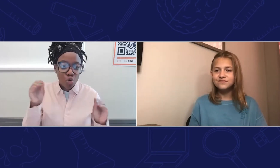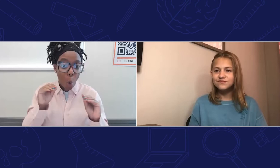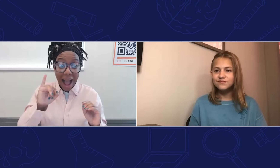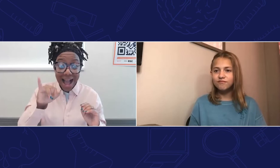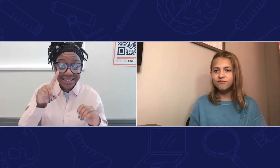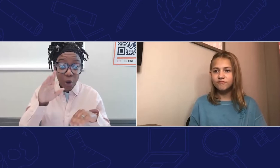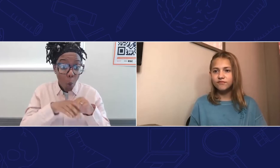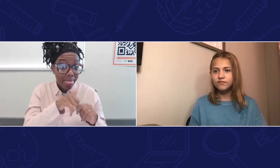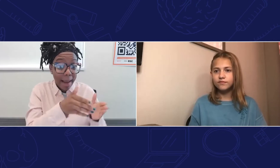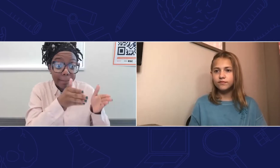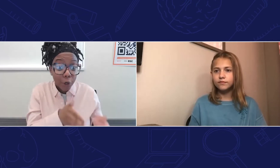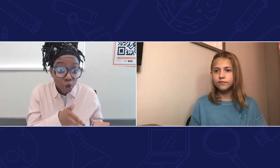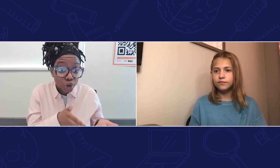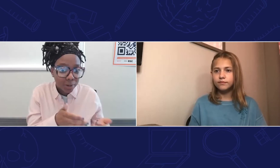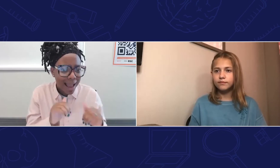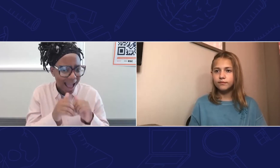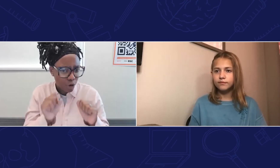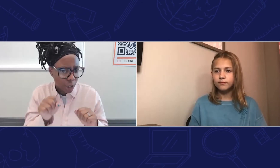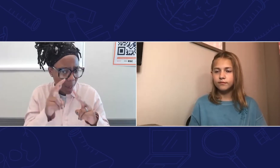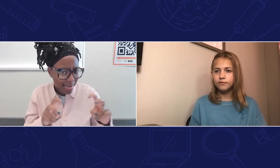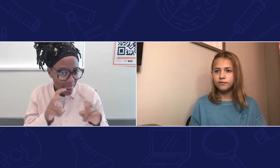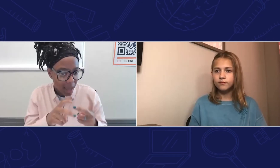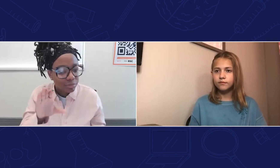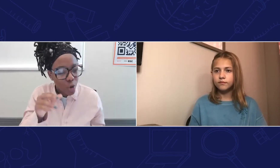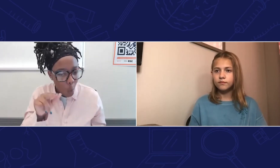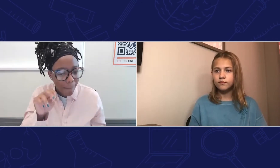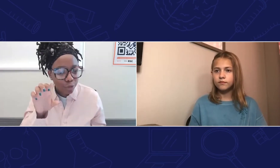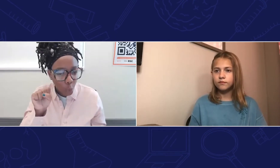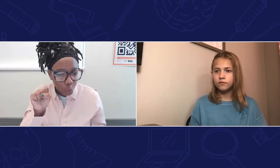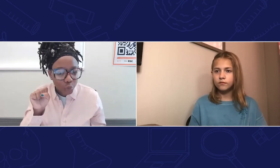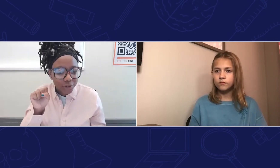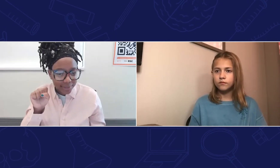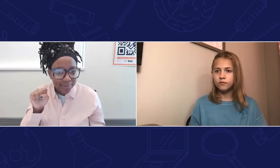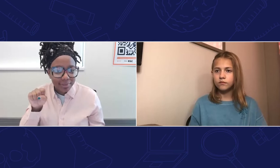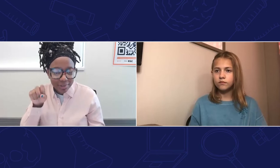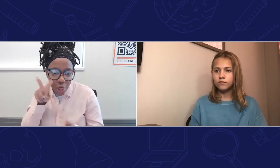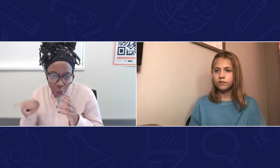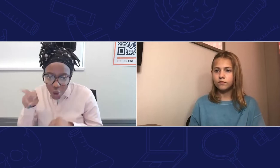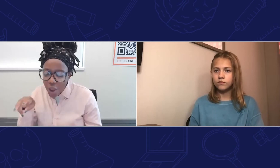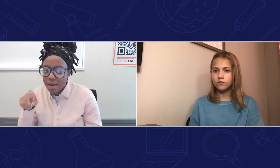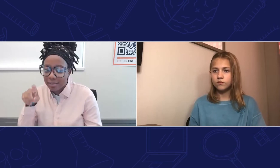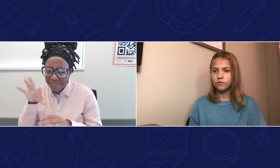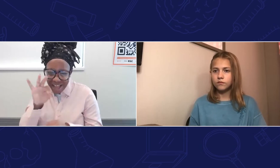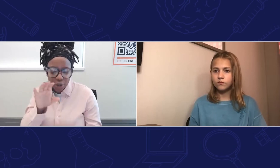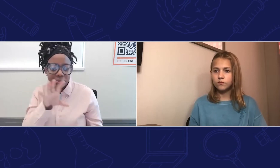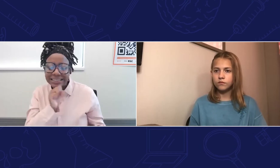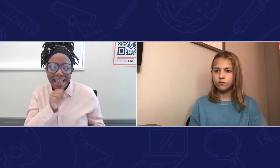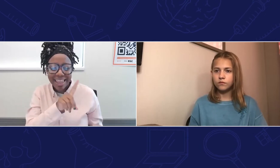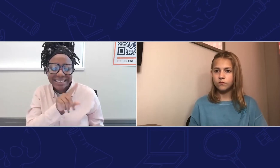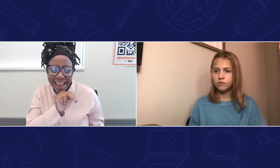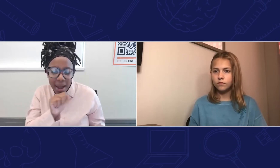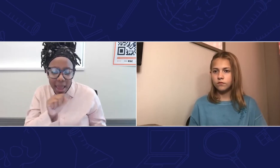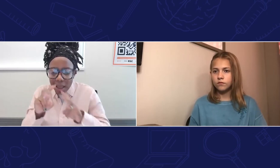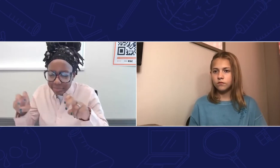if there's no idea on a person how you can analyze, it would be from chromosomes. You look at the body's DNA and